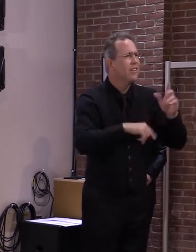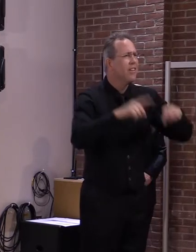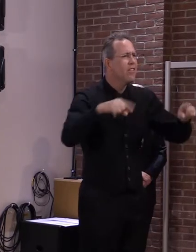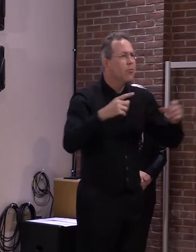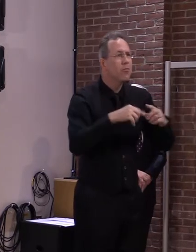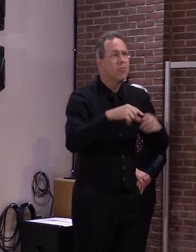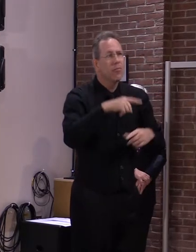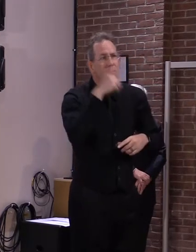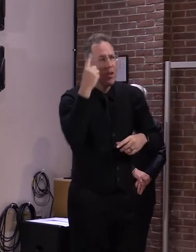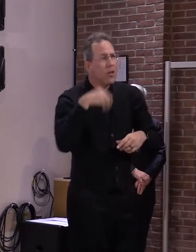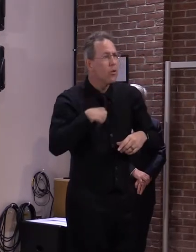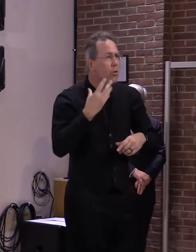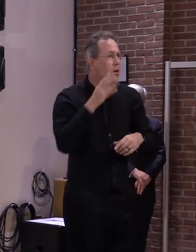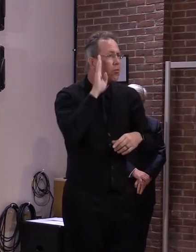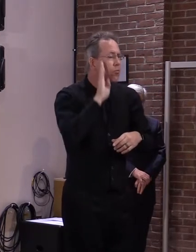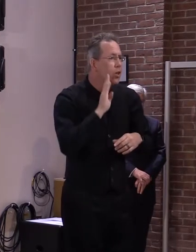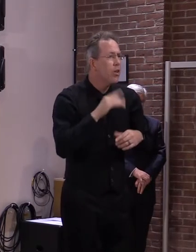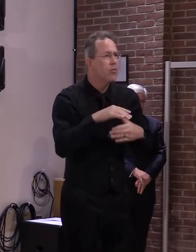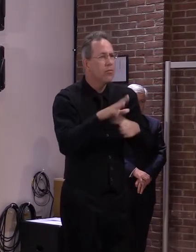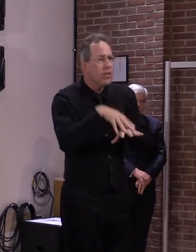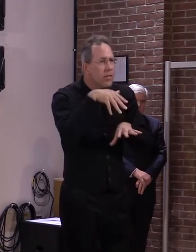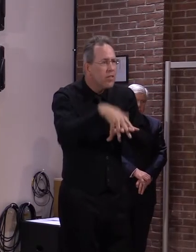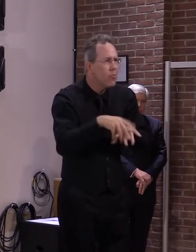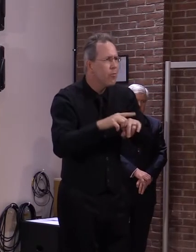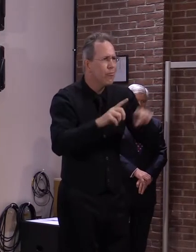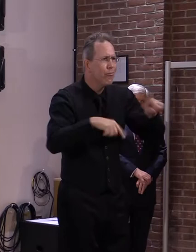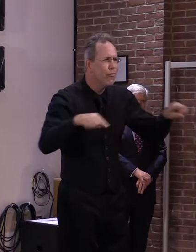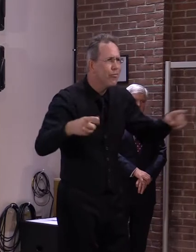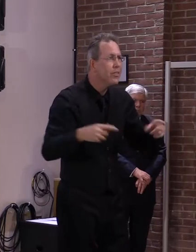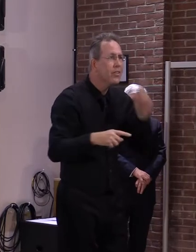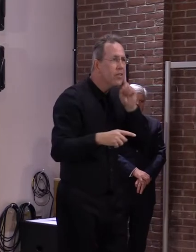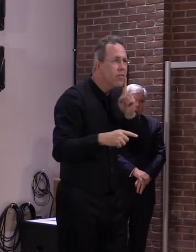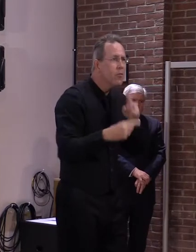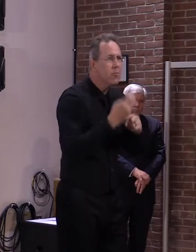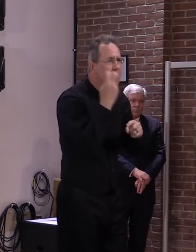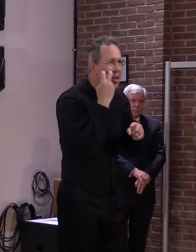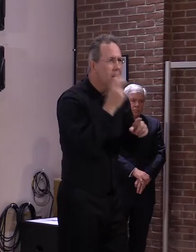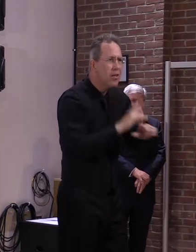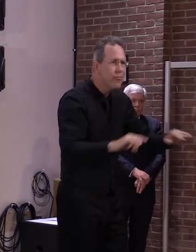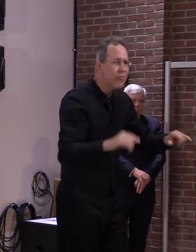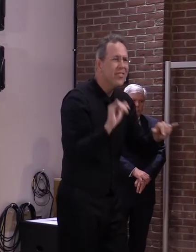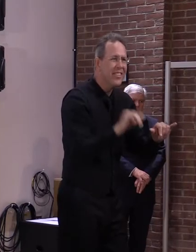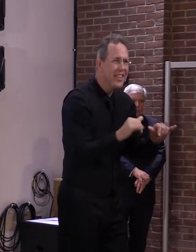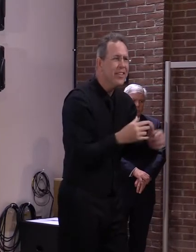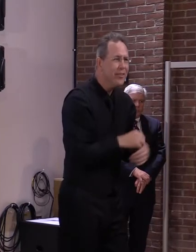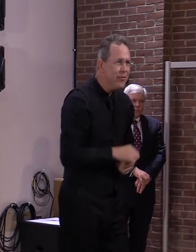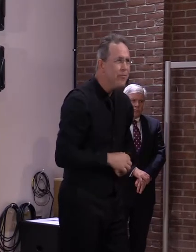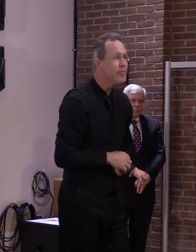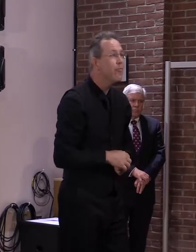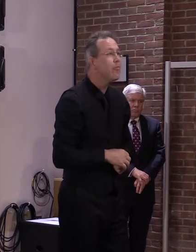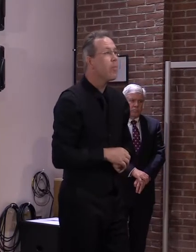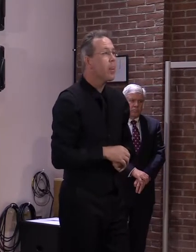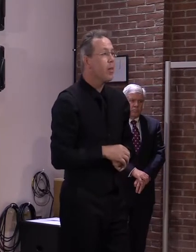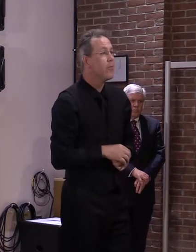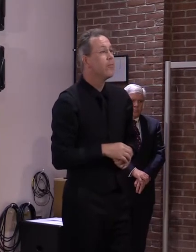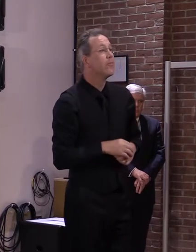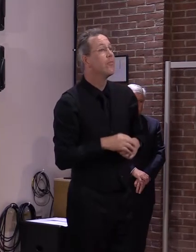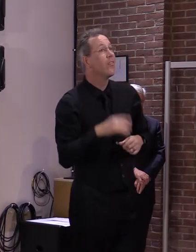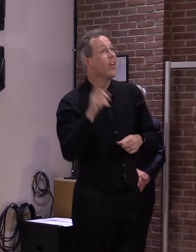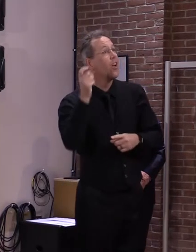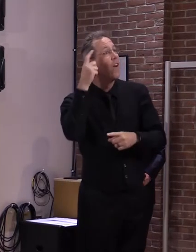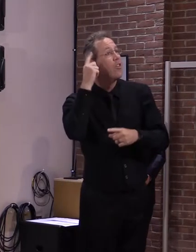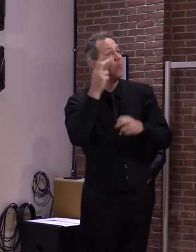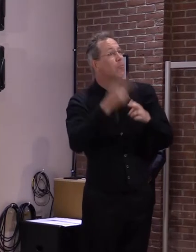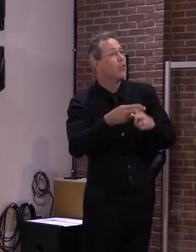health, childcare, grant making, and education. As the governor said, we originally had that $1.5 million to award, but thanks to